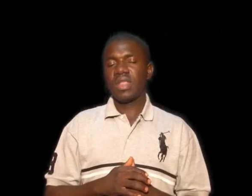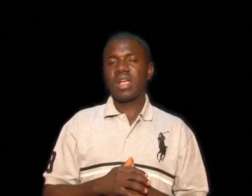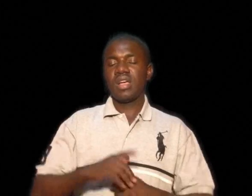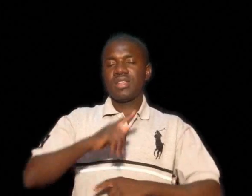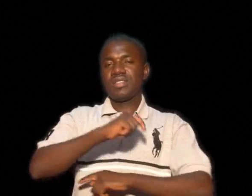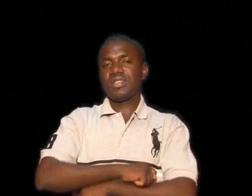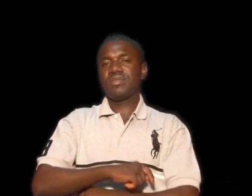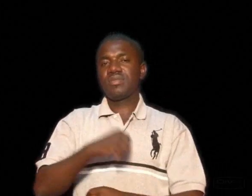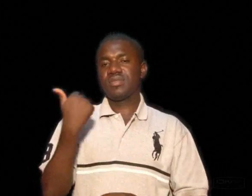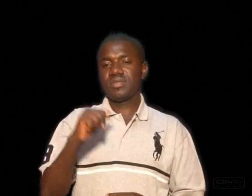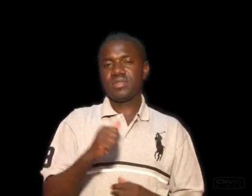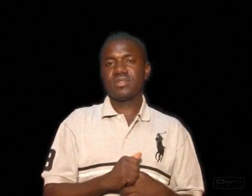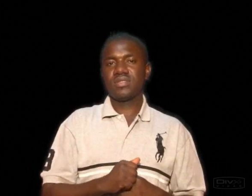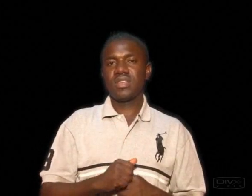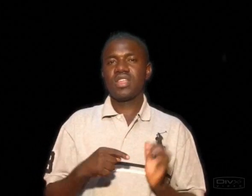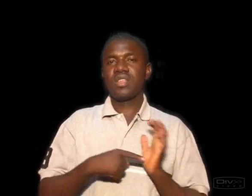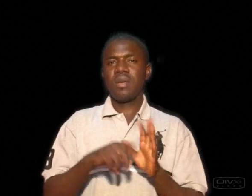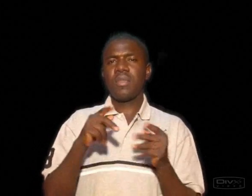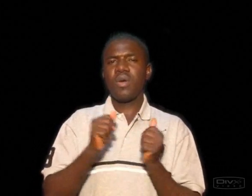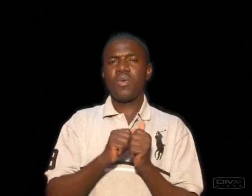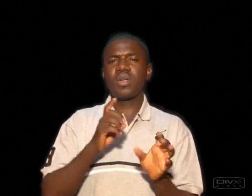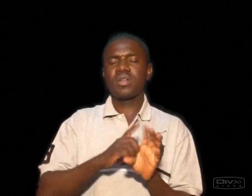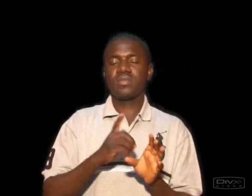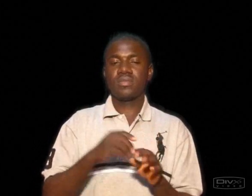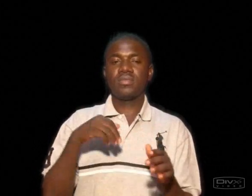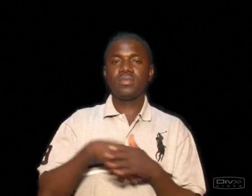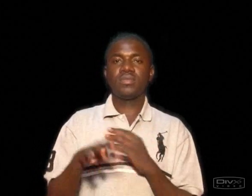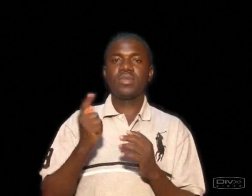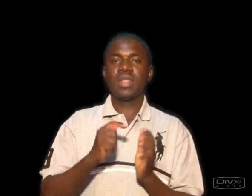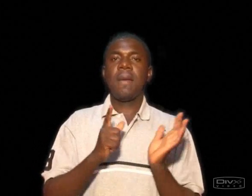Table 10. Portraying persons with disabilities in the media.